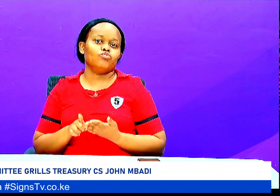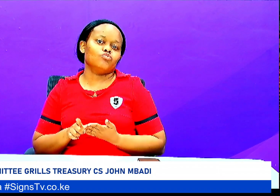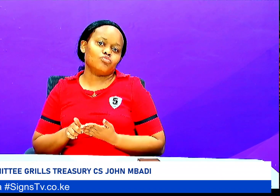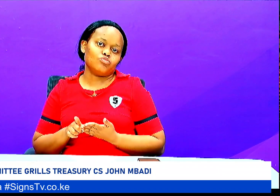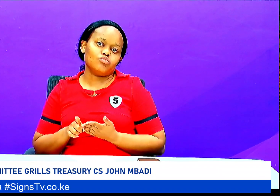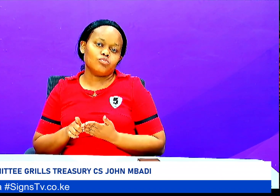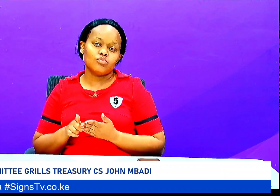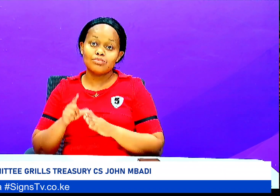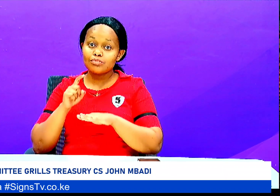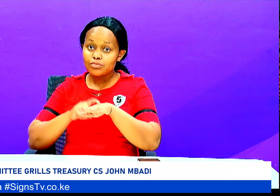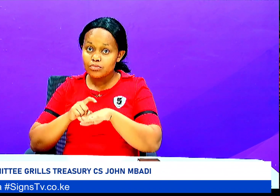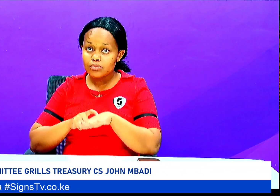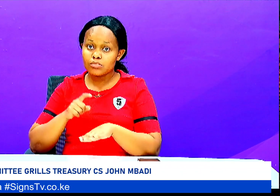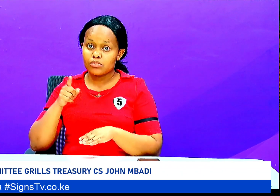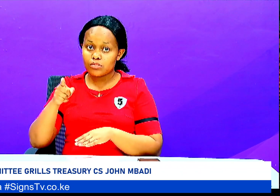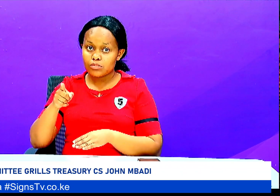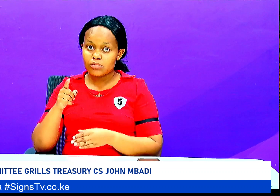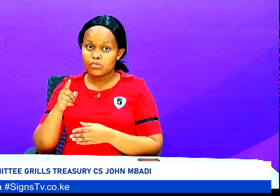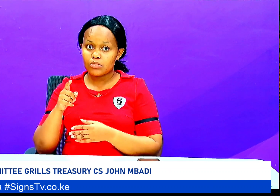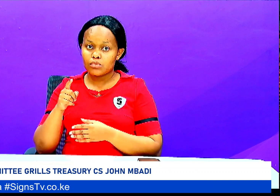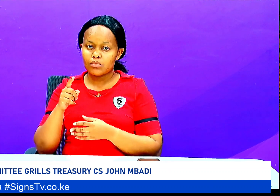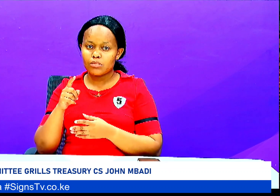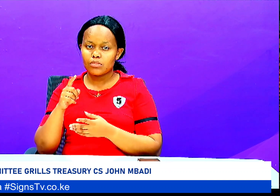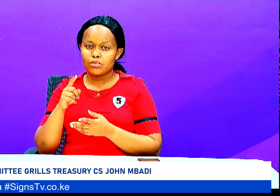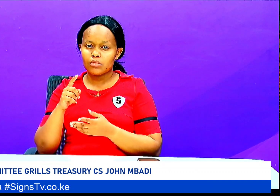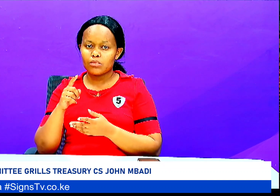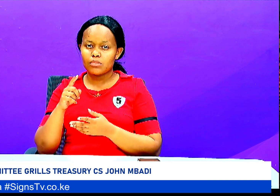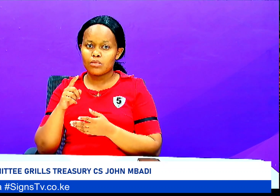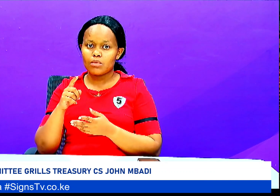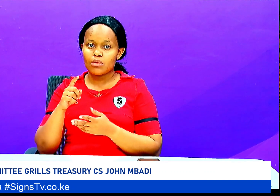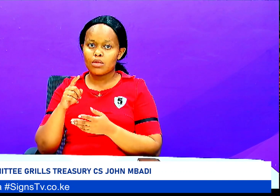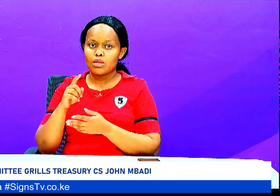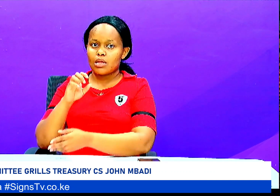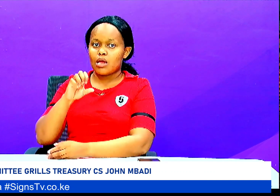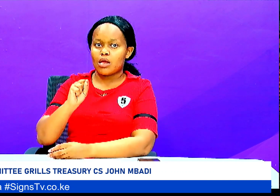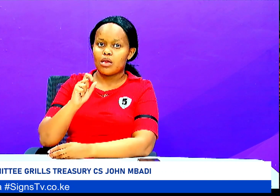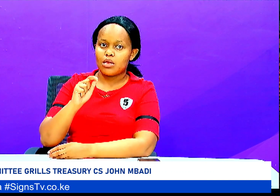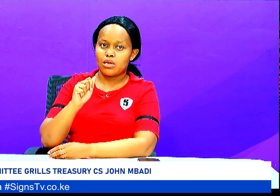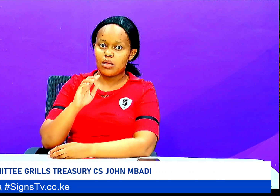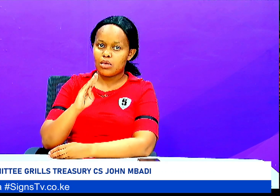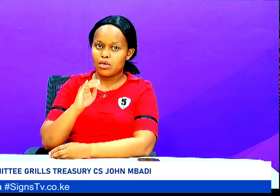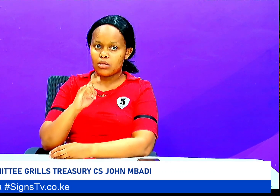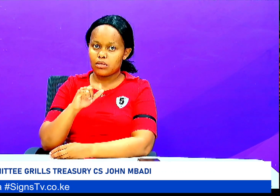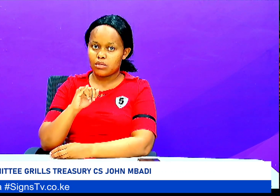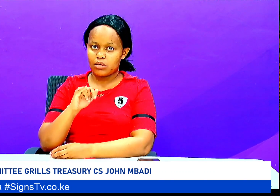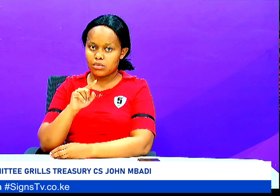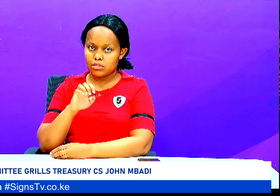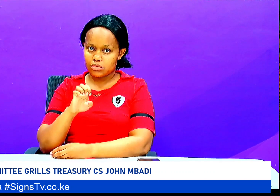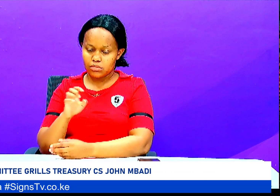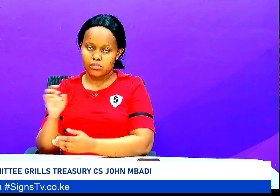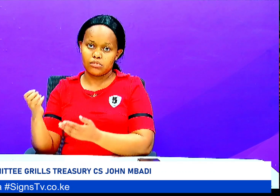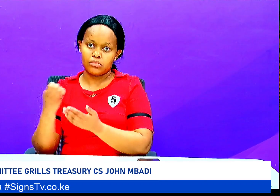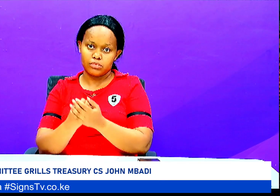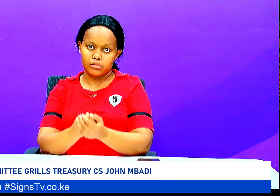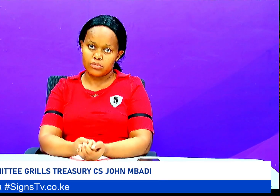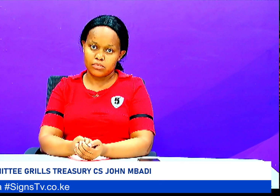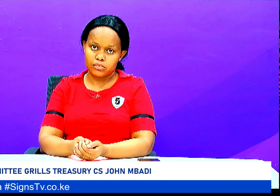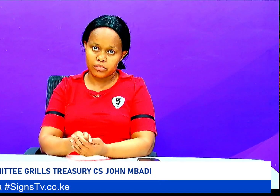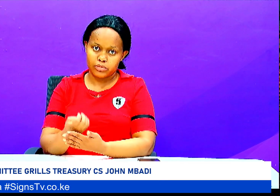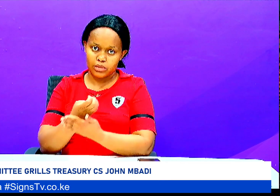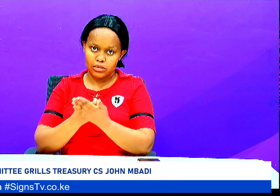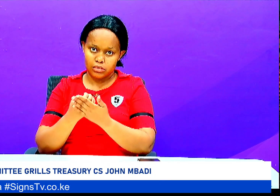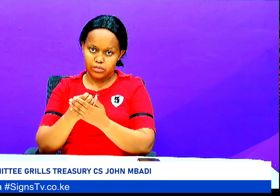for the government to cut back on loans while implementing fiscal discipline to stabilize the